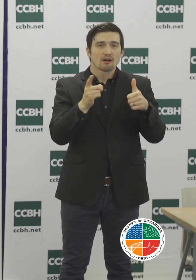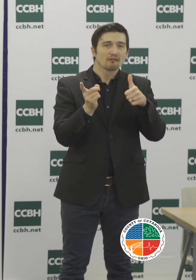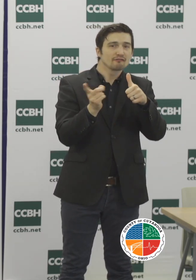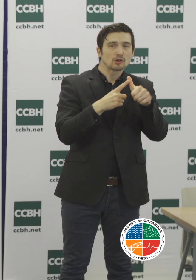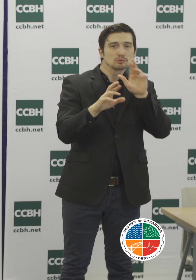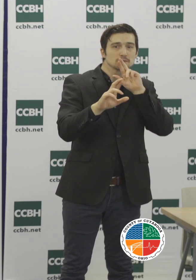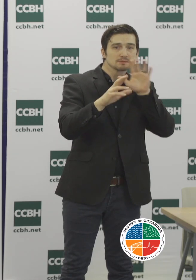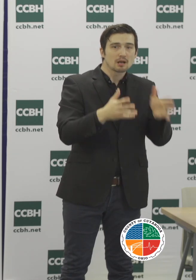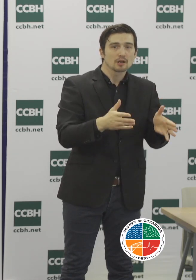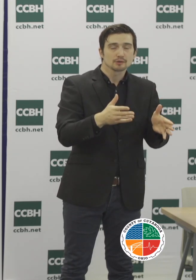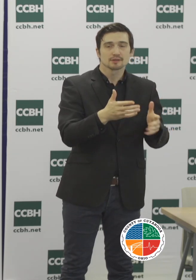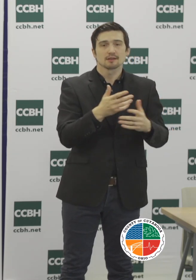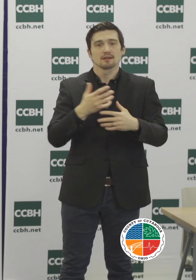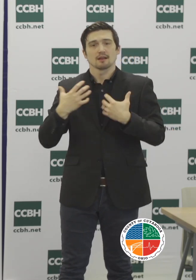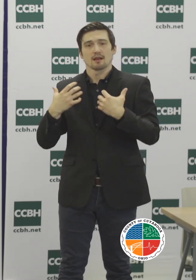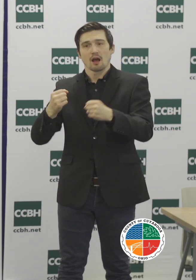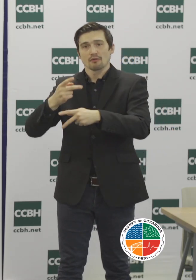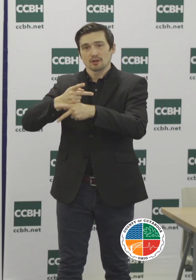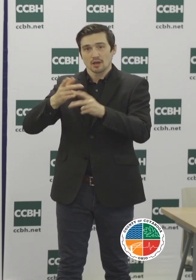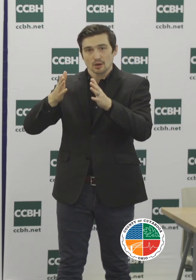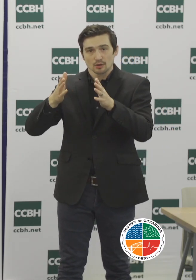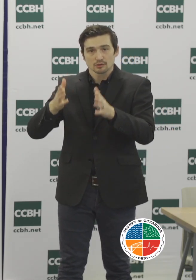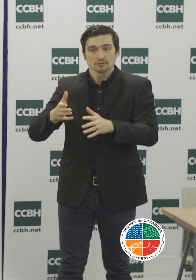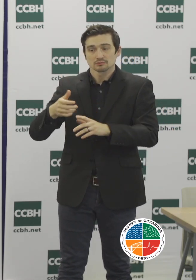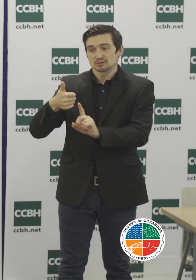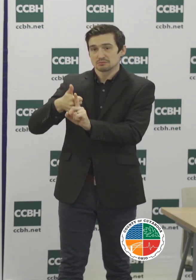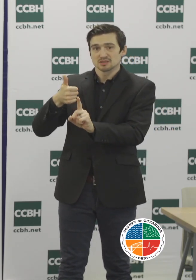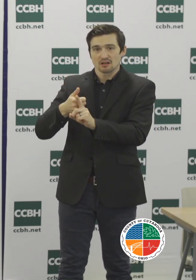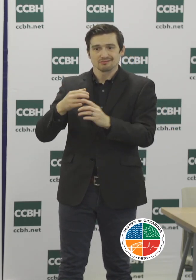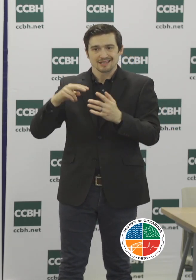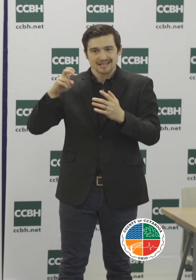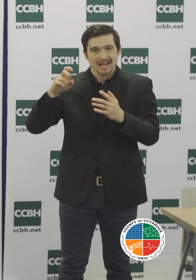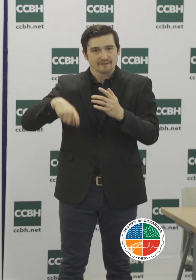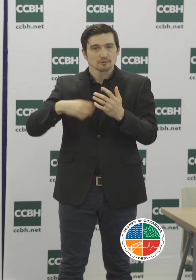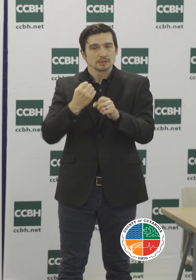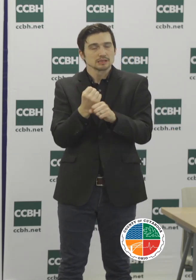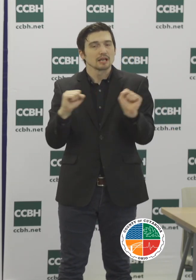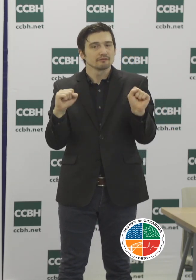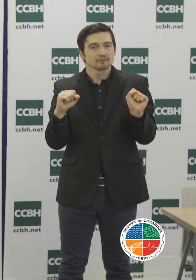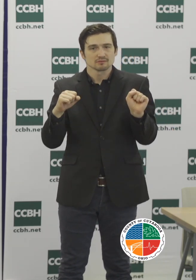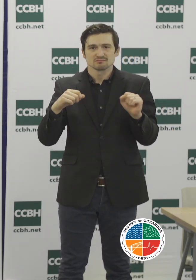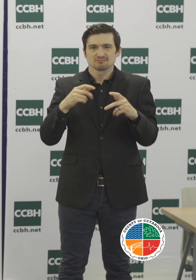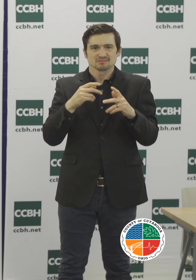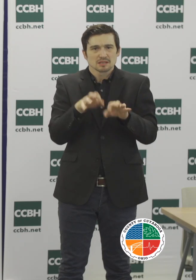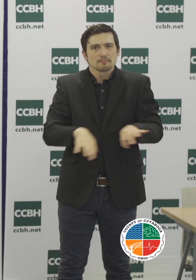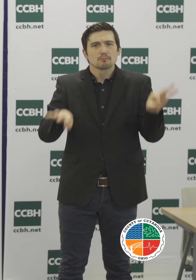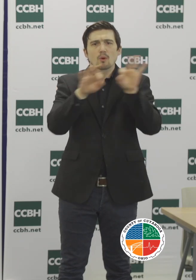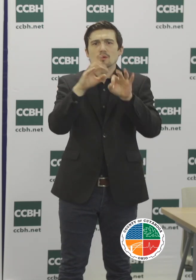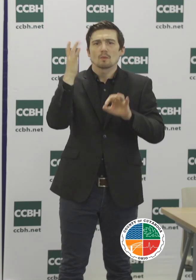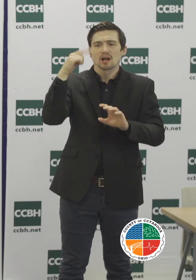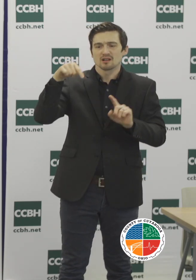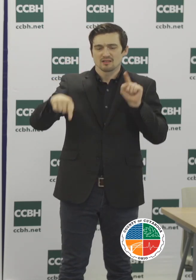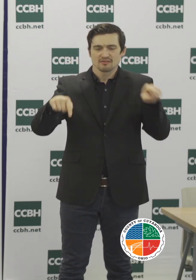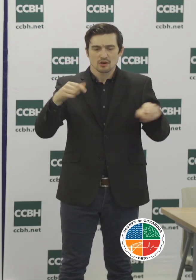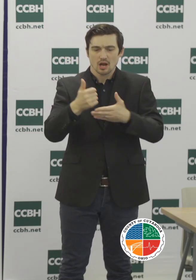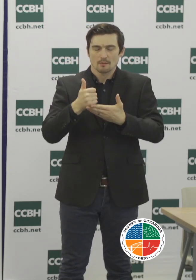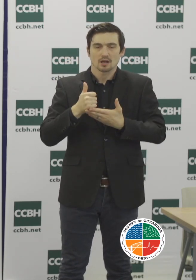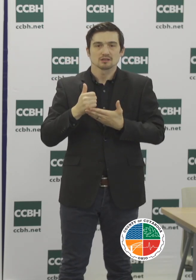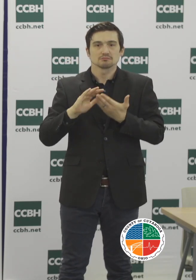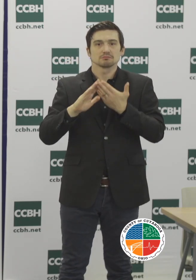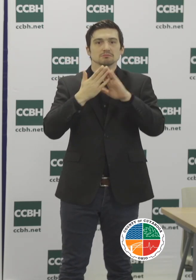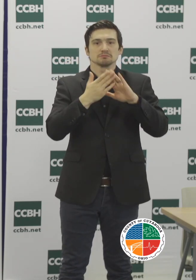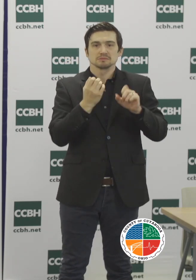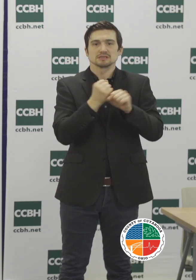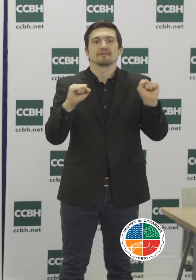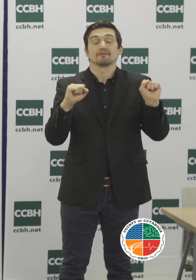and healthcare workers safe. And that's critical because they're helping keep us safe. Yesterday we hit a